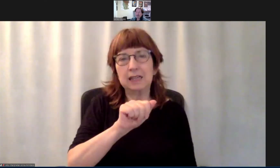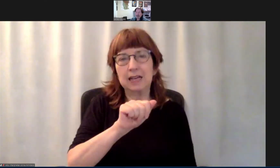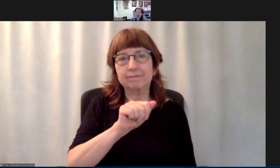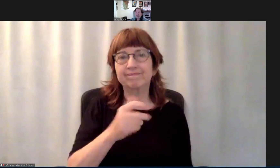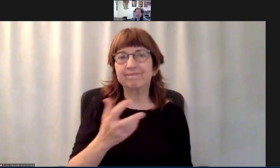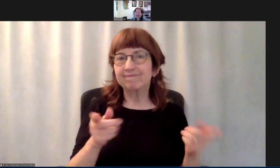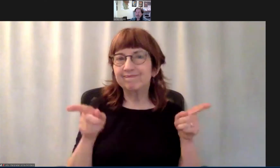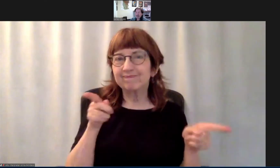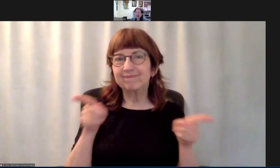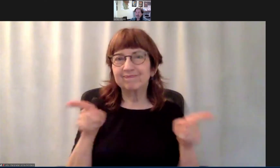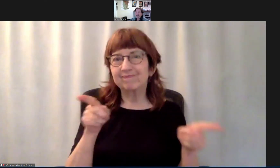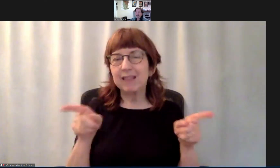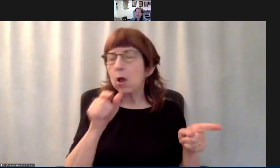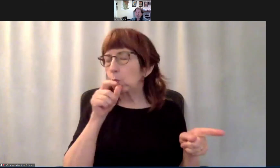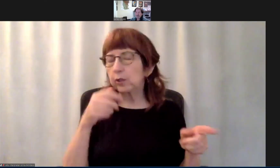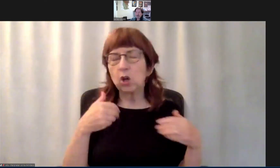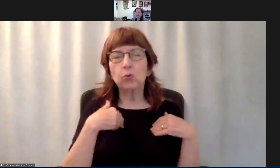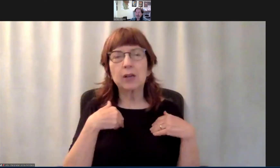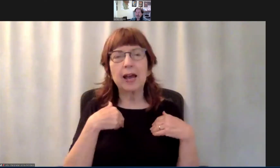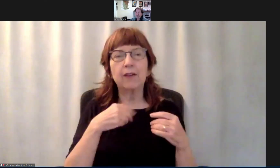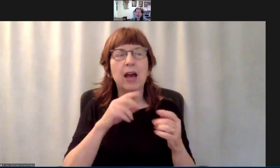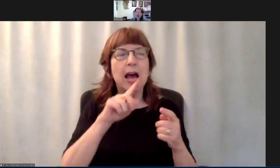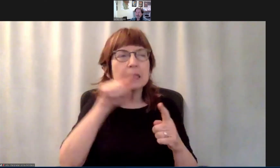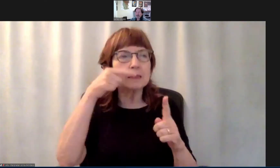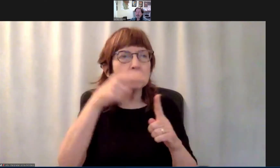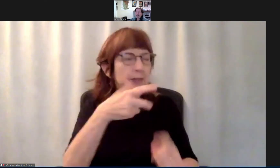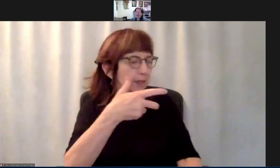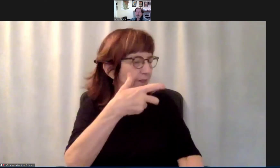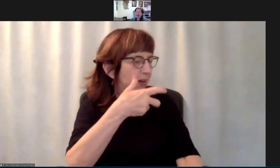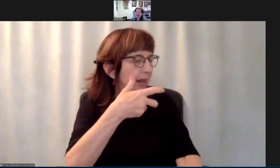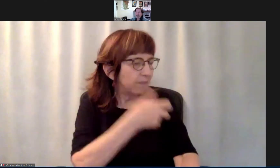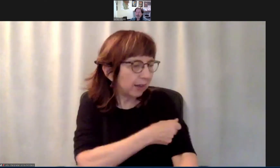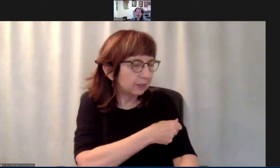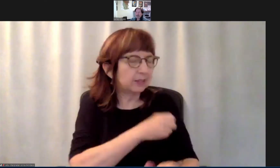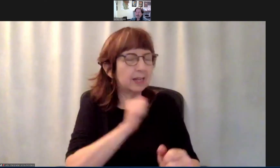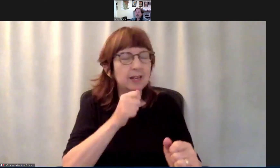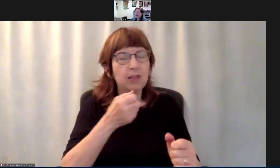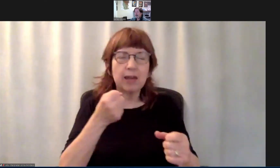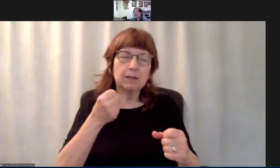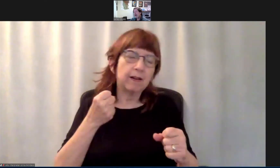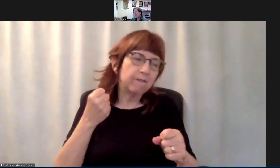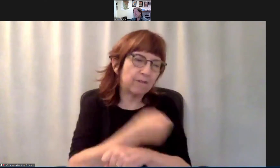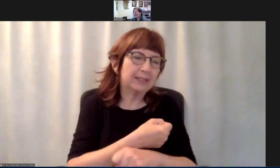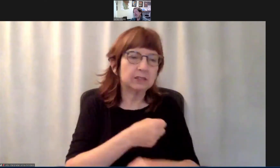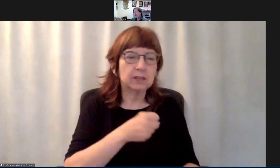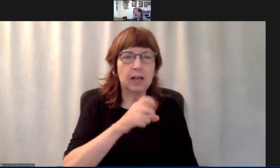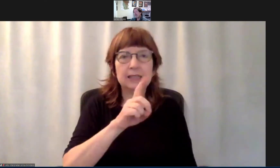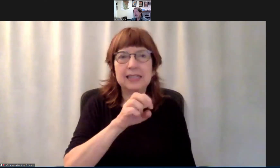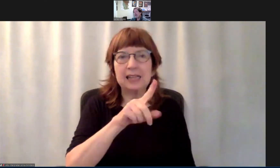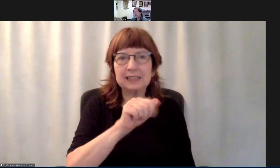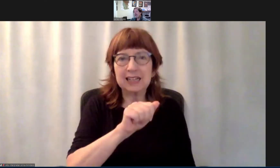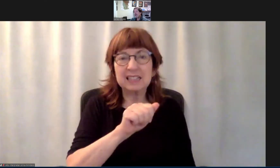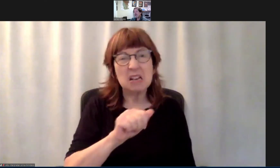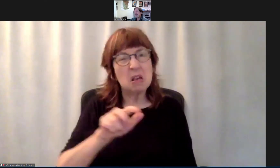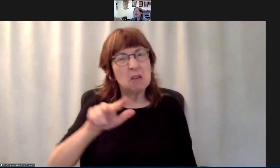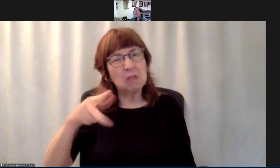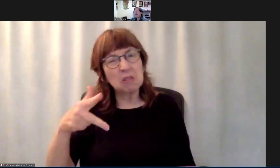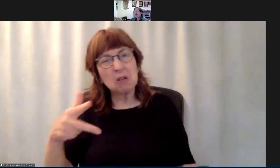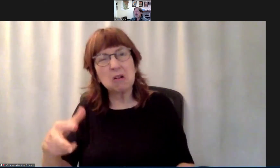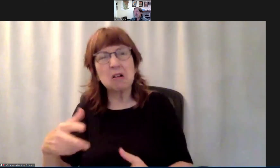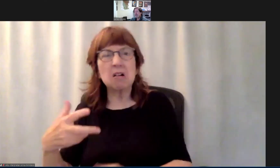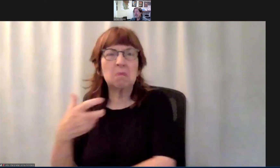don't have an anti-Delta specific vaccine now, giving another vaccine may not have a significant effect.